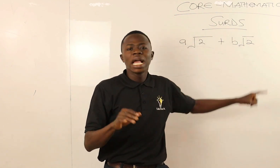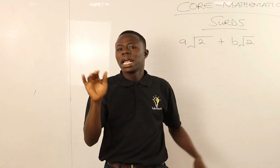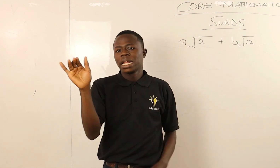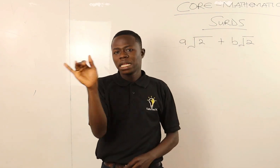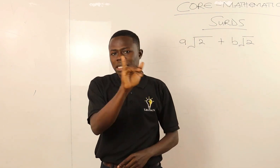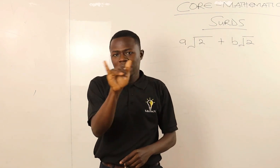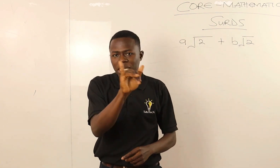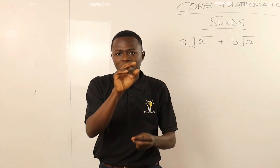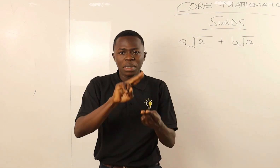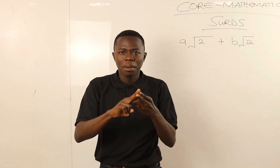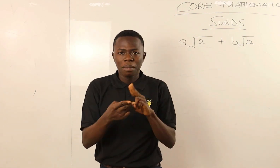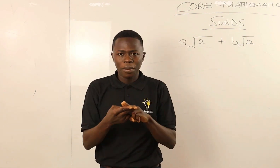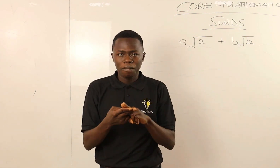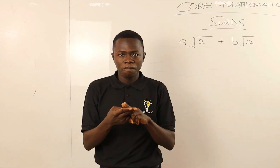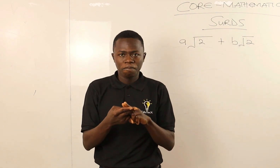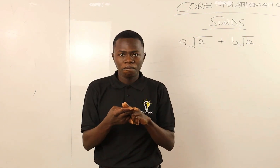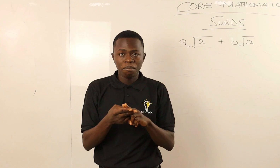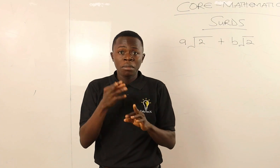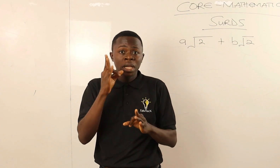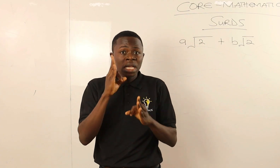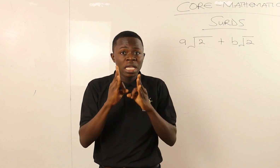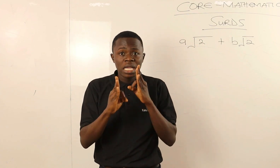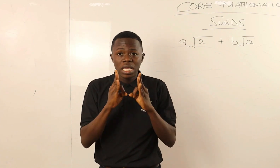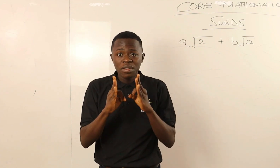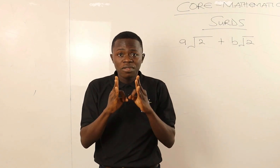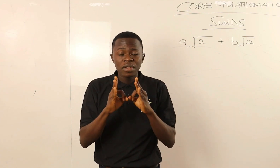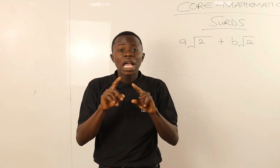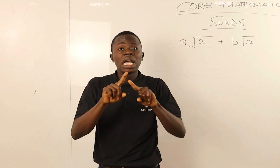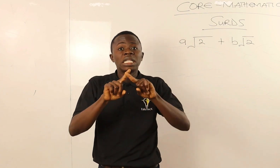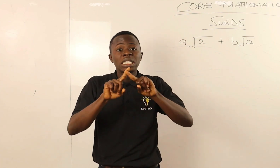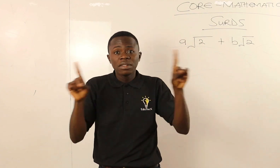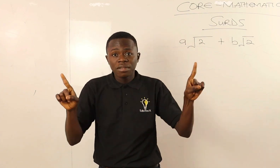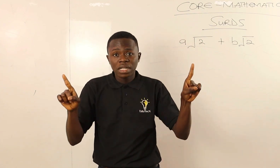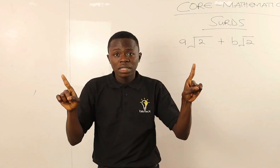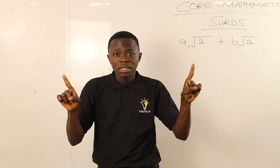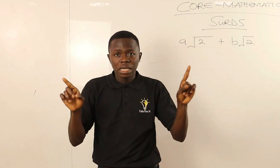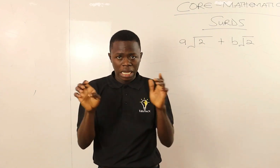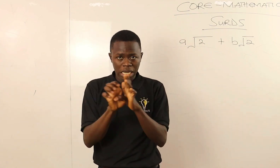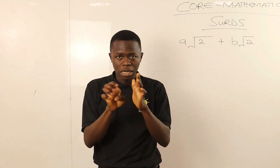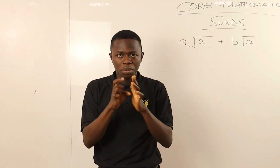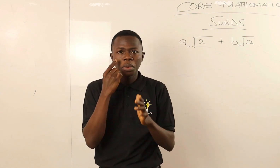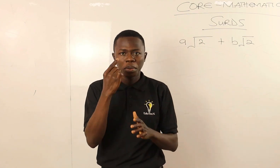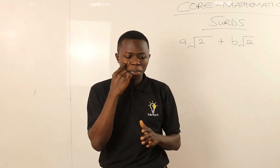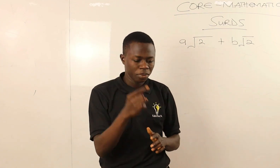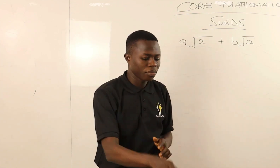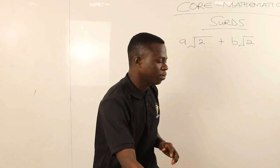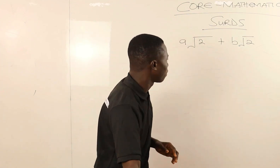sets if the numbers under the square root sign are the same. So for instance, the one we have on the board, we have square root